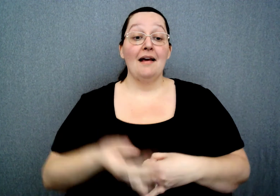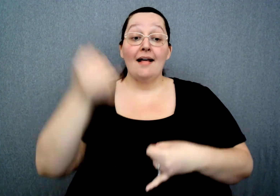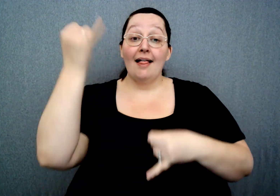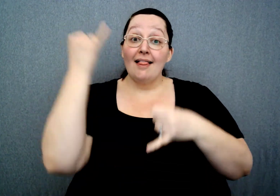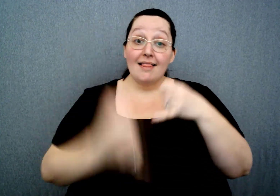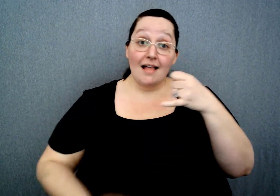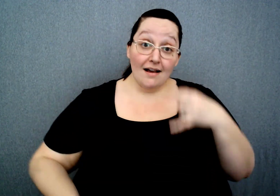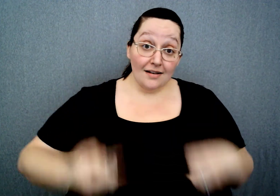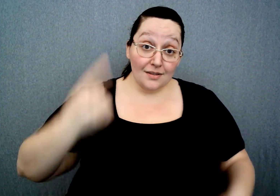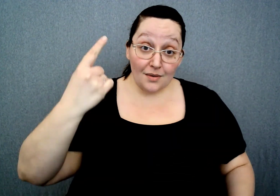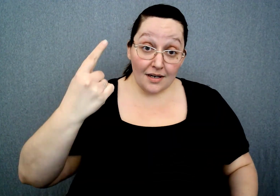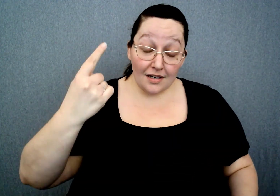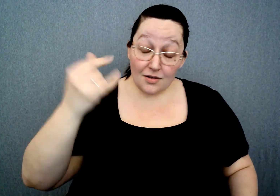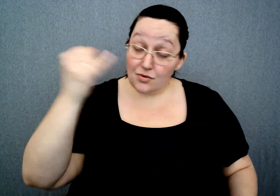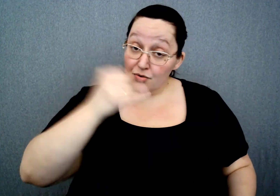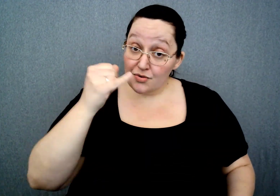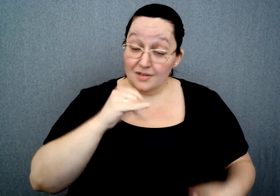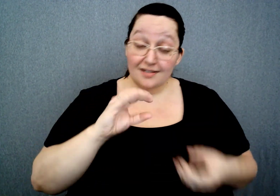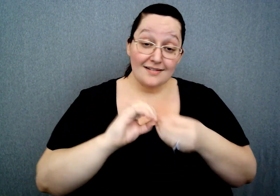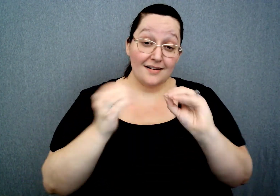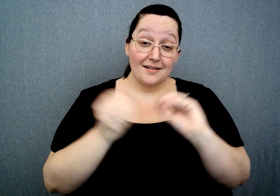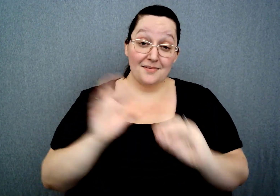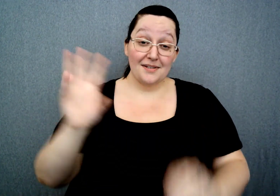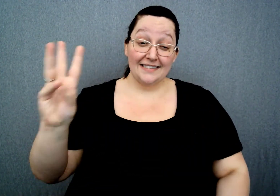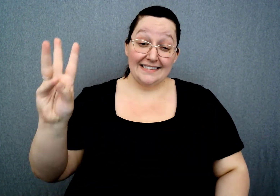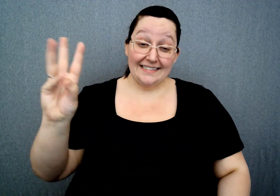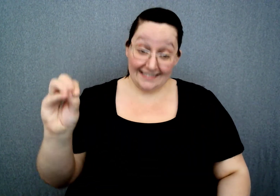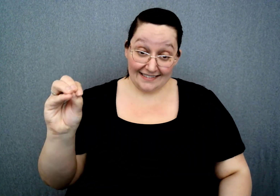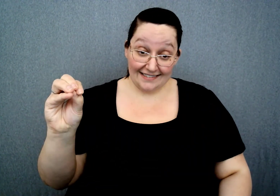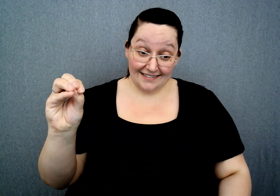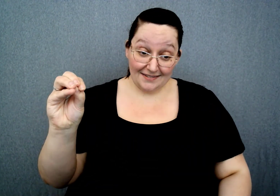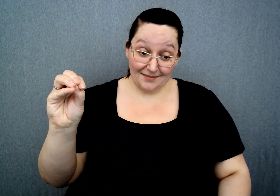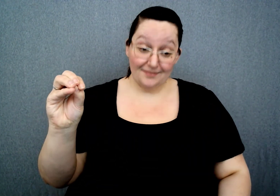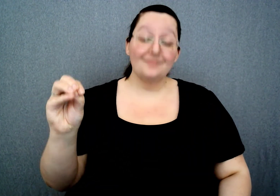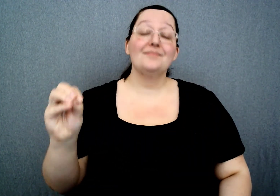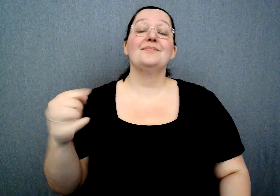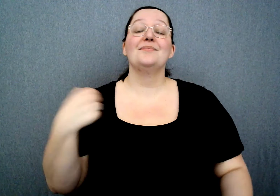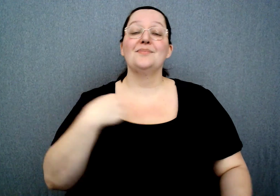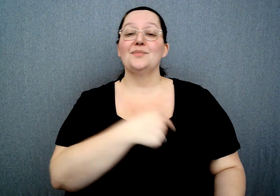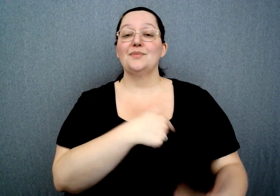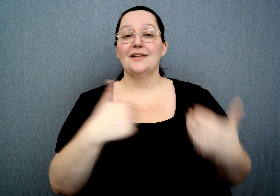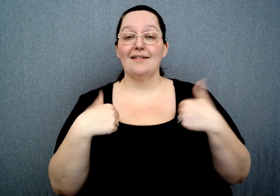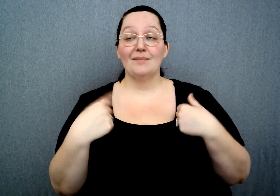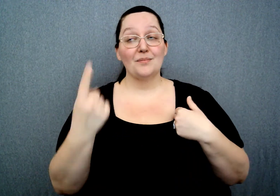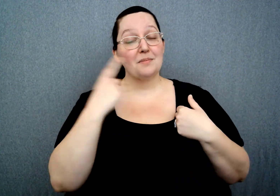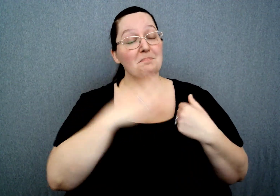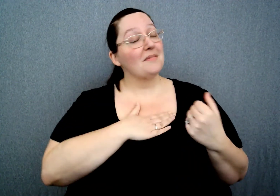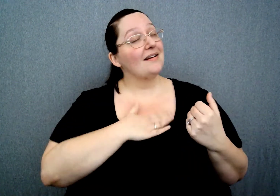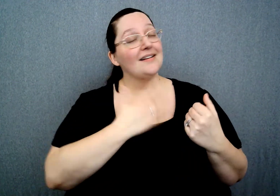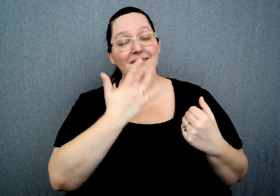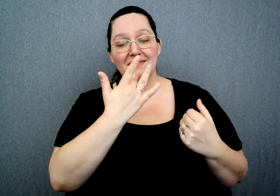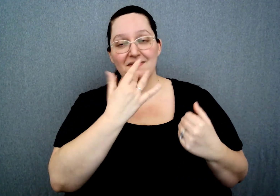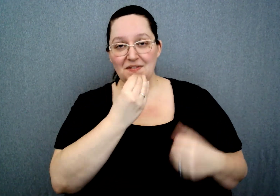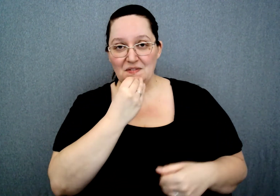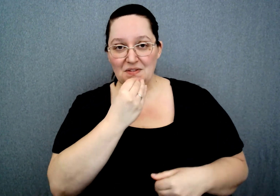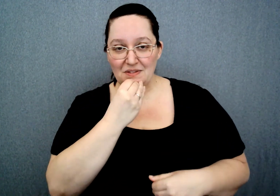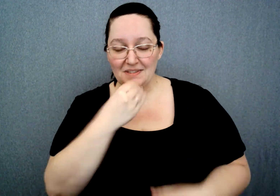of lettuce or head of cabbage. Our last one, number 60. Whew. We have one of my